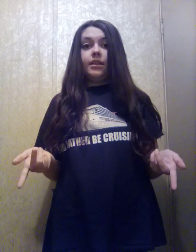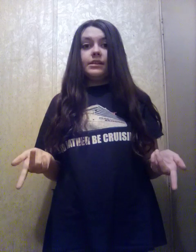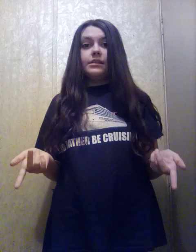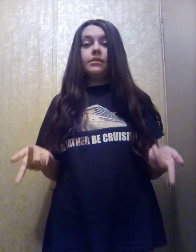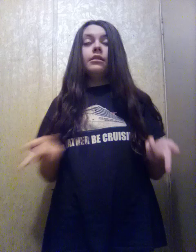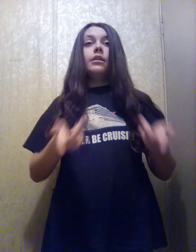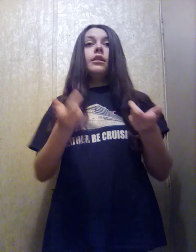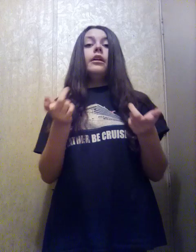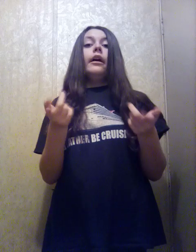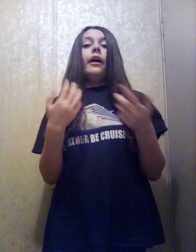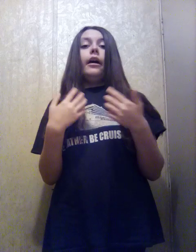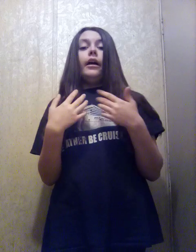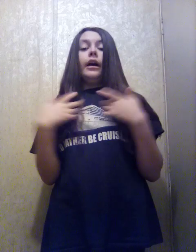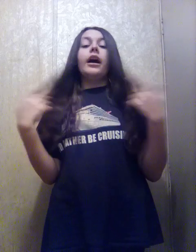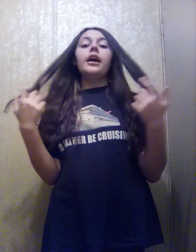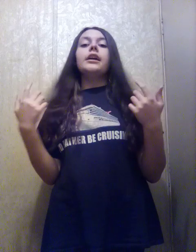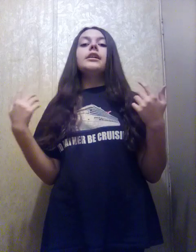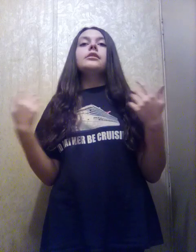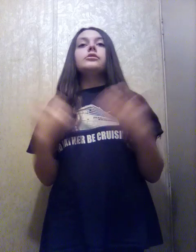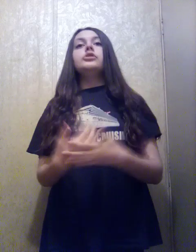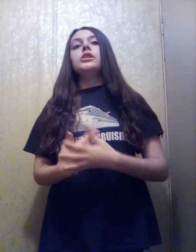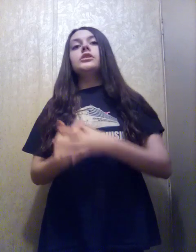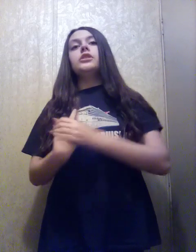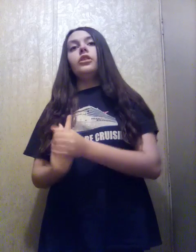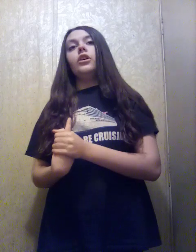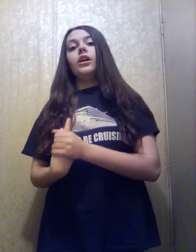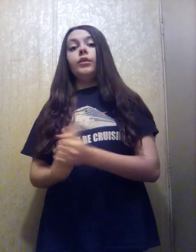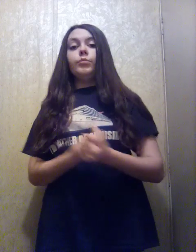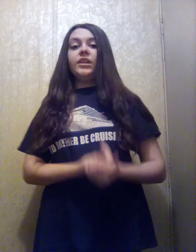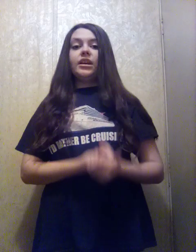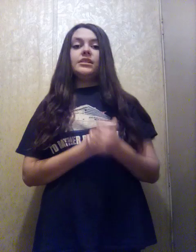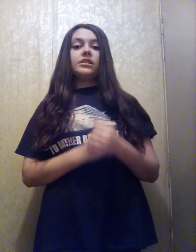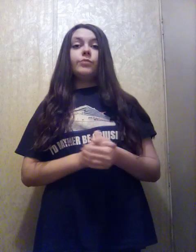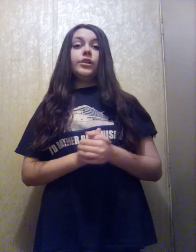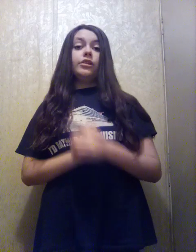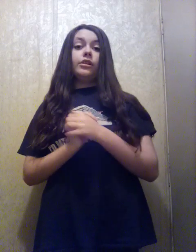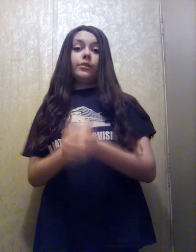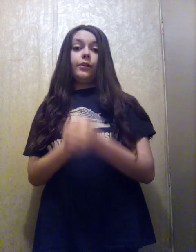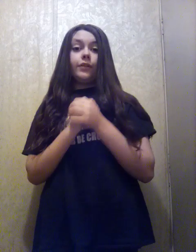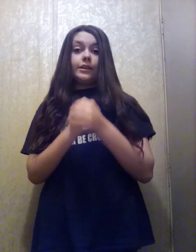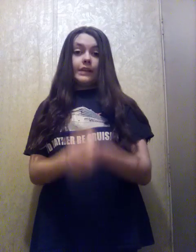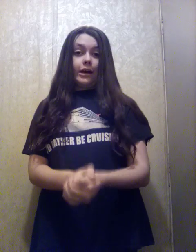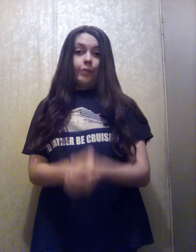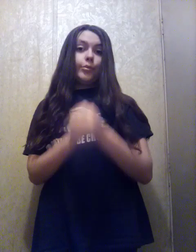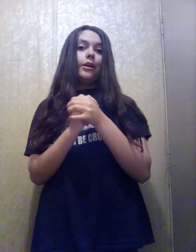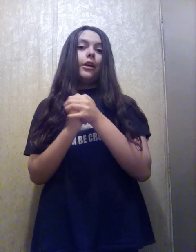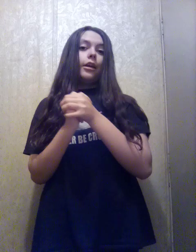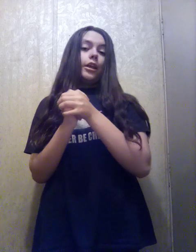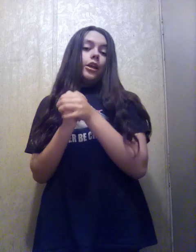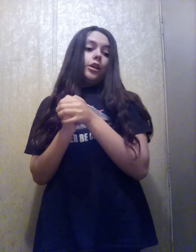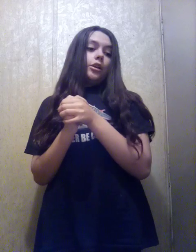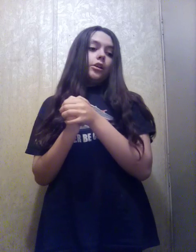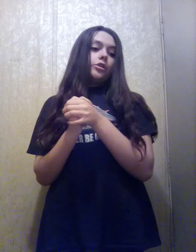hate. I just thought it would be nice to come on here and clear things up.